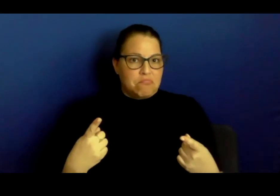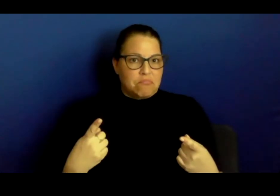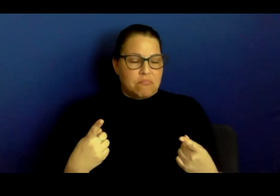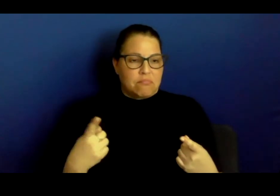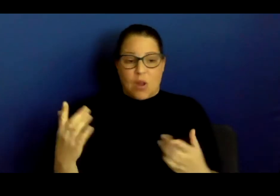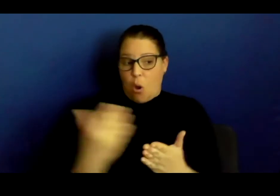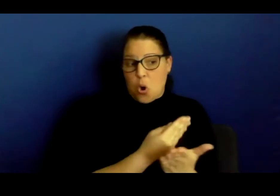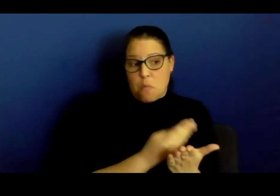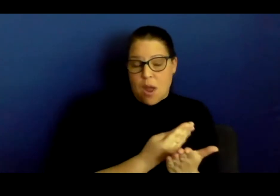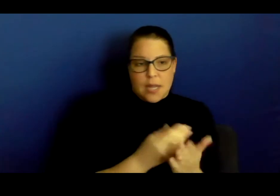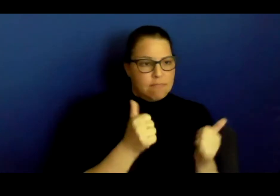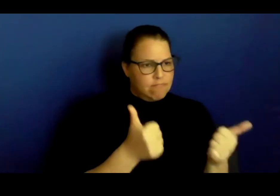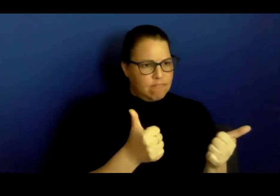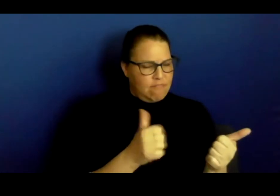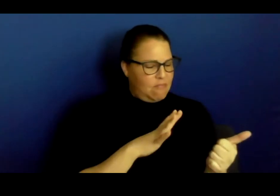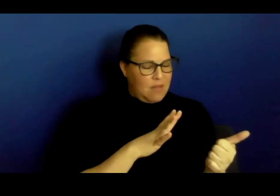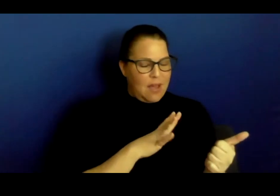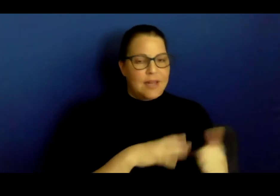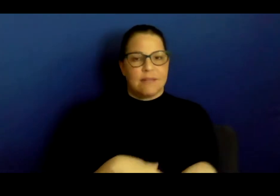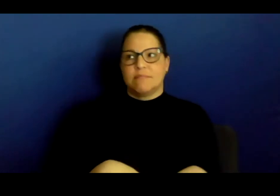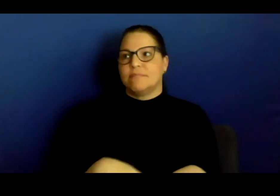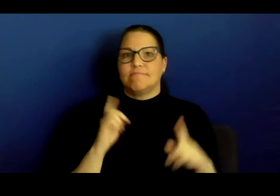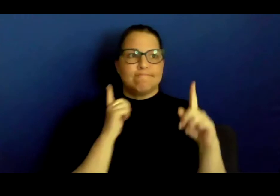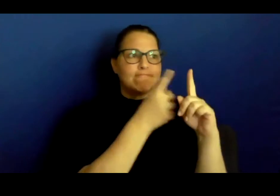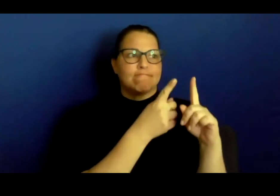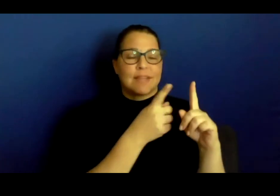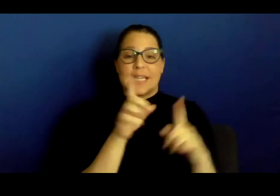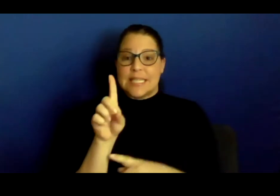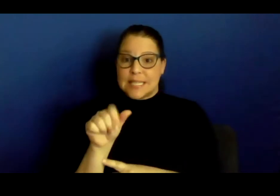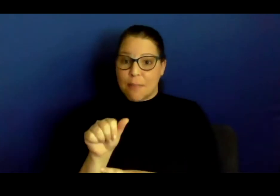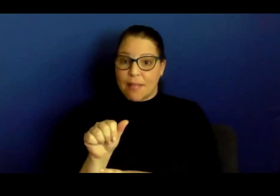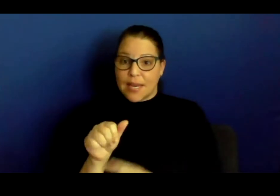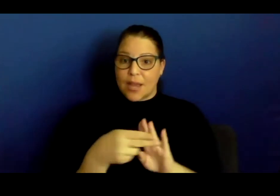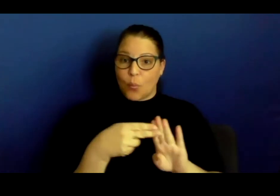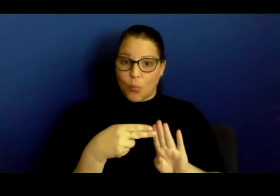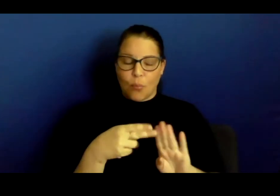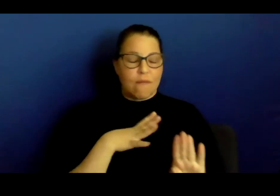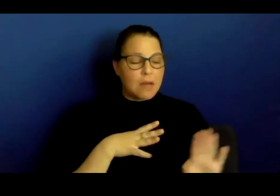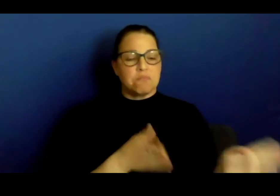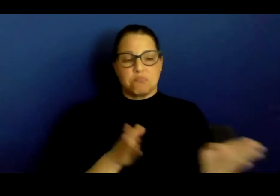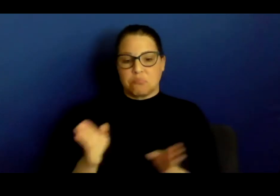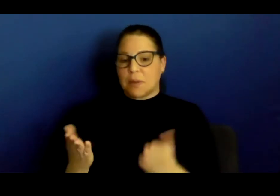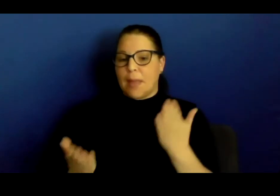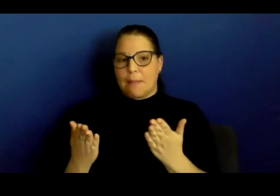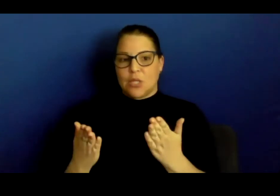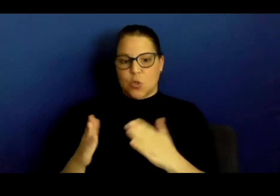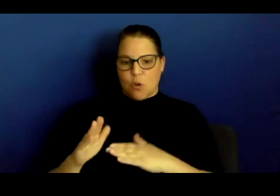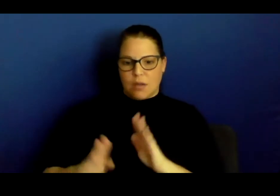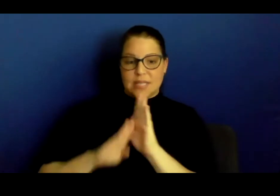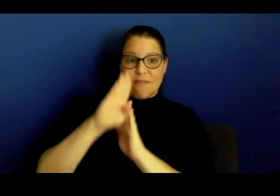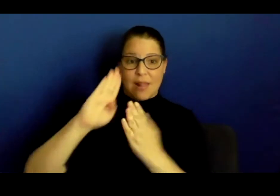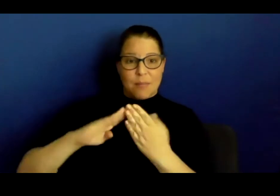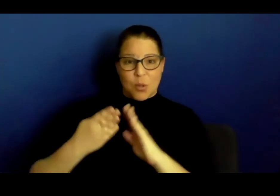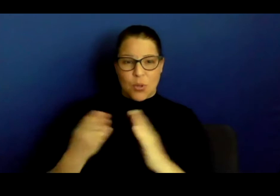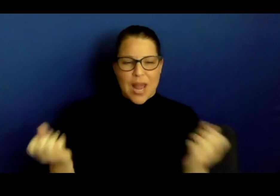money? Great, that's fair. Is it for visibility? Great, that's fair. Is it to build community? Great.